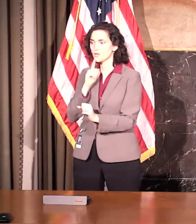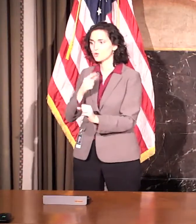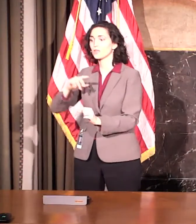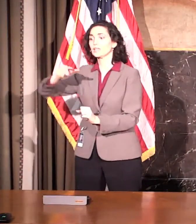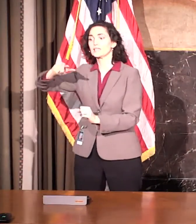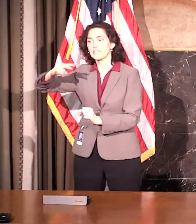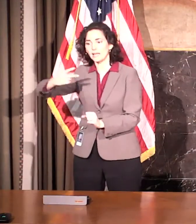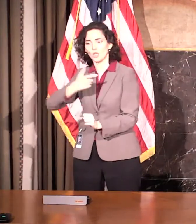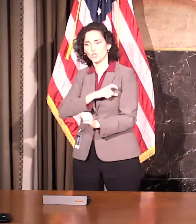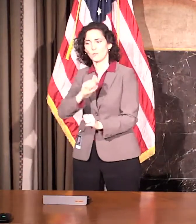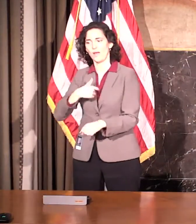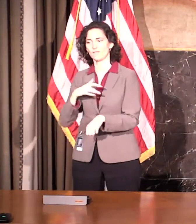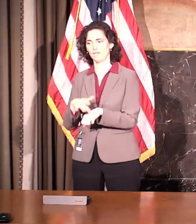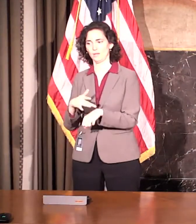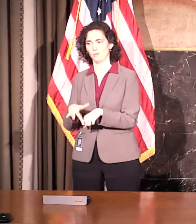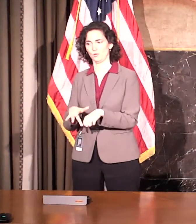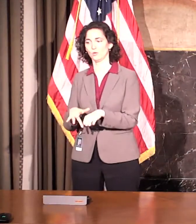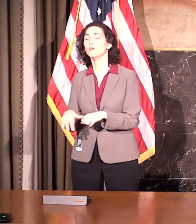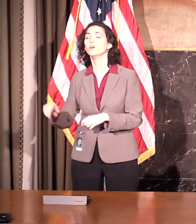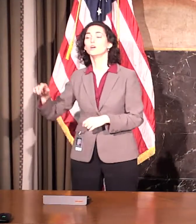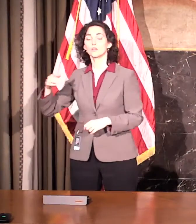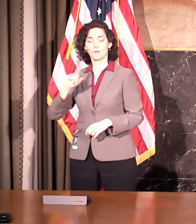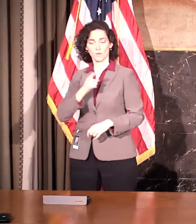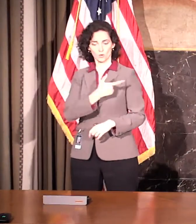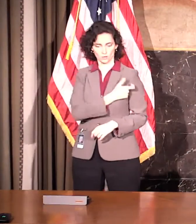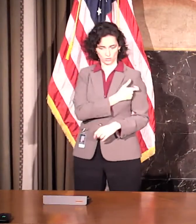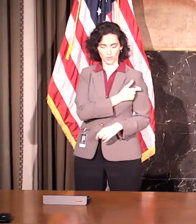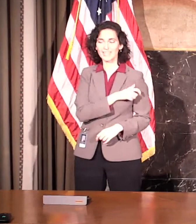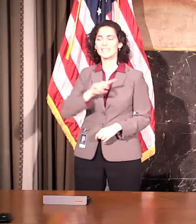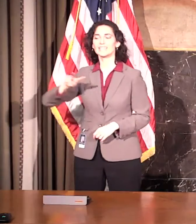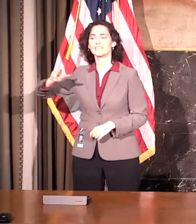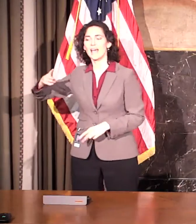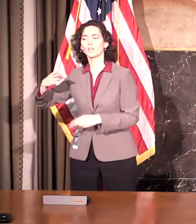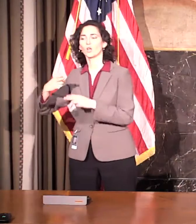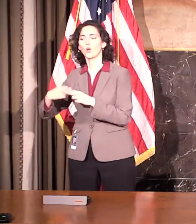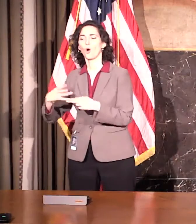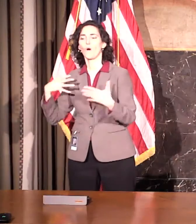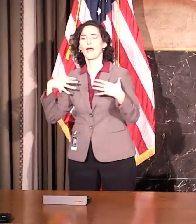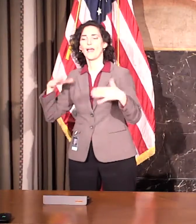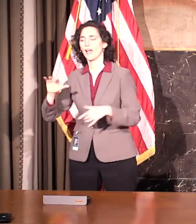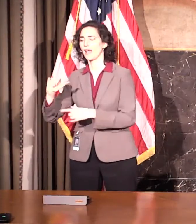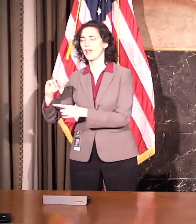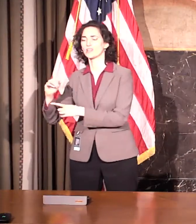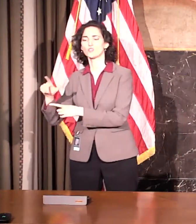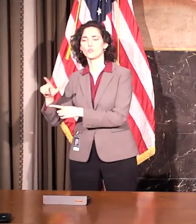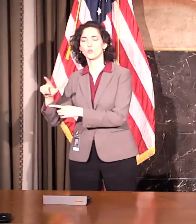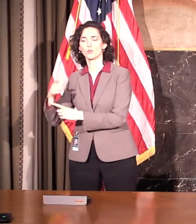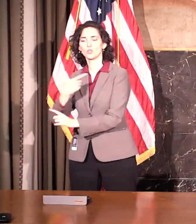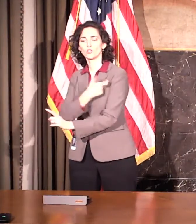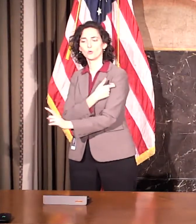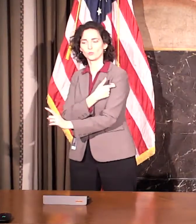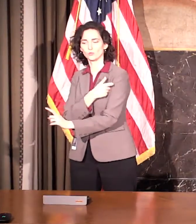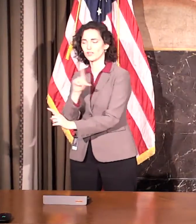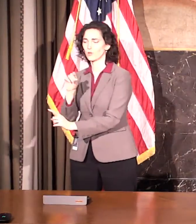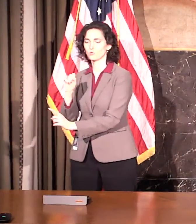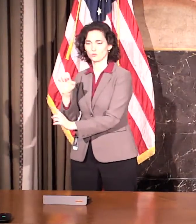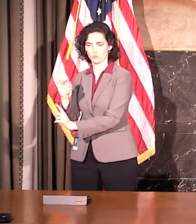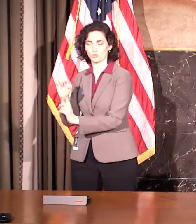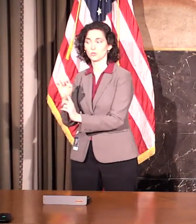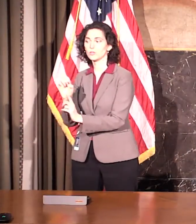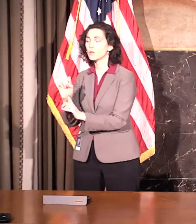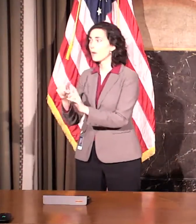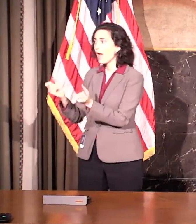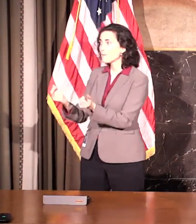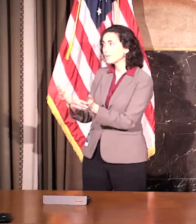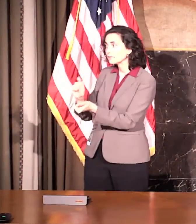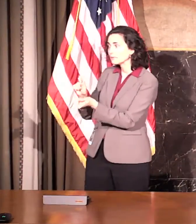doses as angel doses. So we're going to make sure that they have doses reserved for them for the follow-up. But at this point, we don't have a better sense in terms of